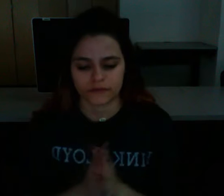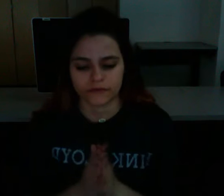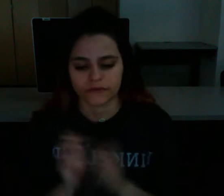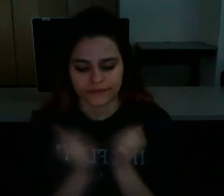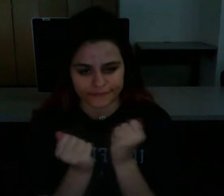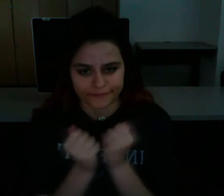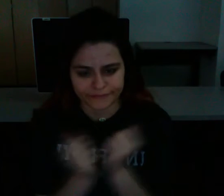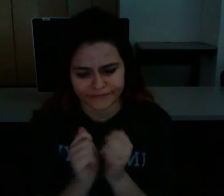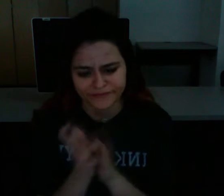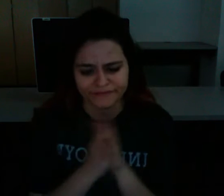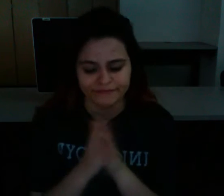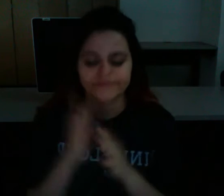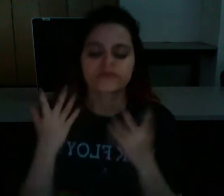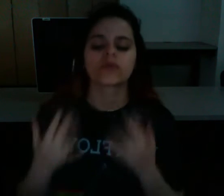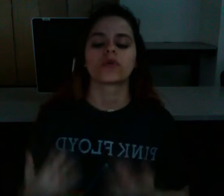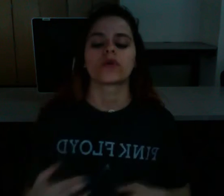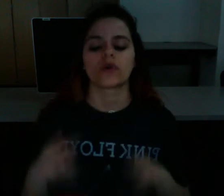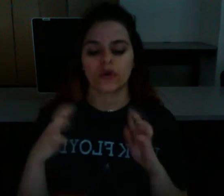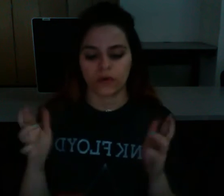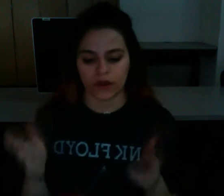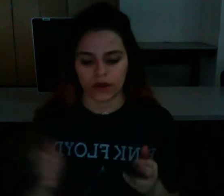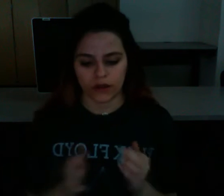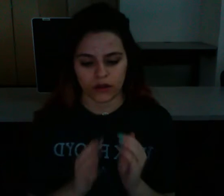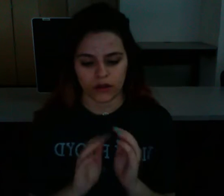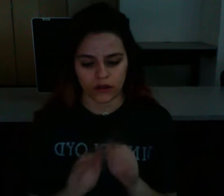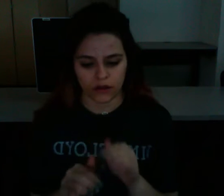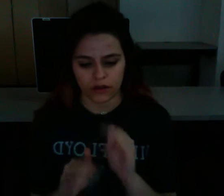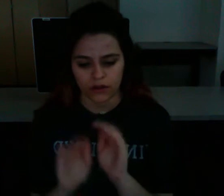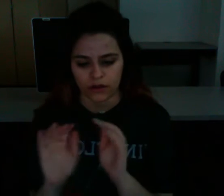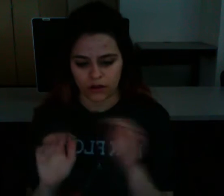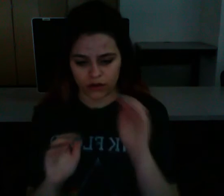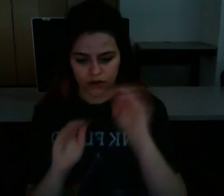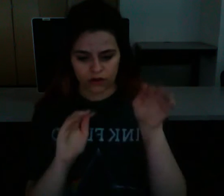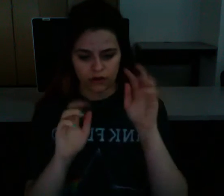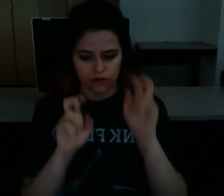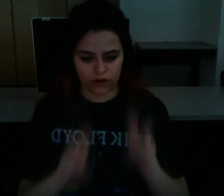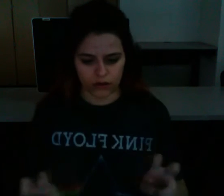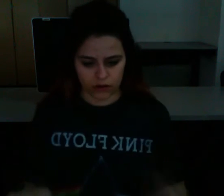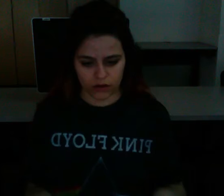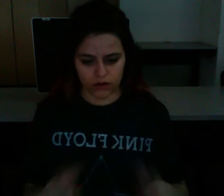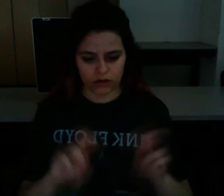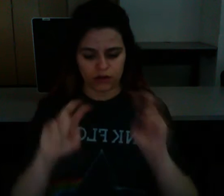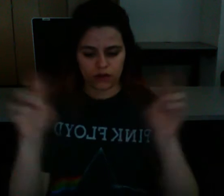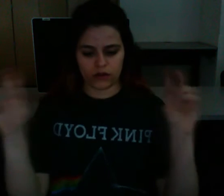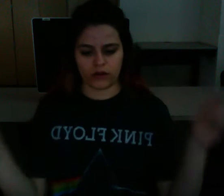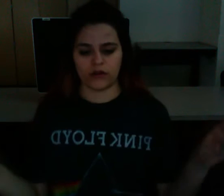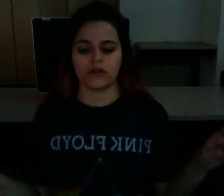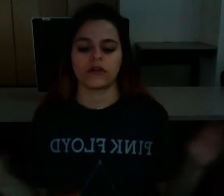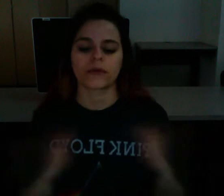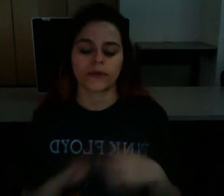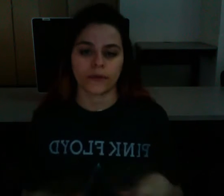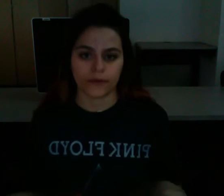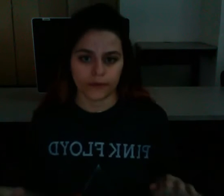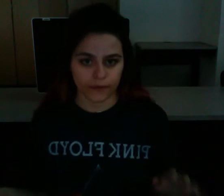other settings if I wanted to, but we're doing soft mix here. The final option on the